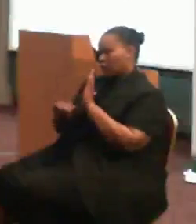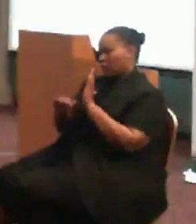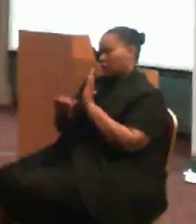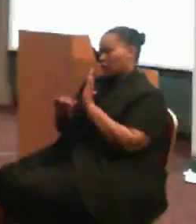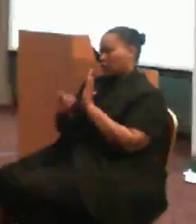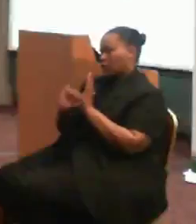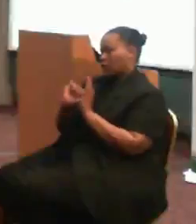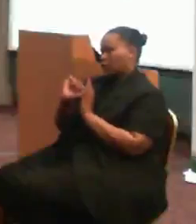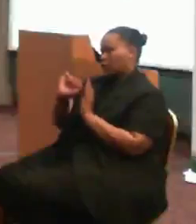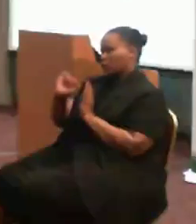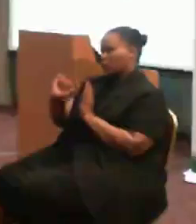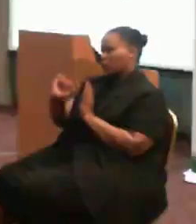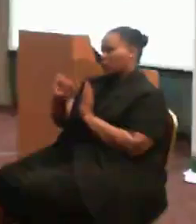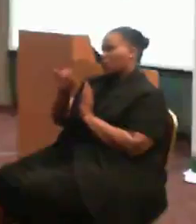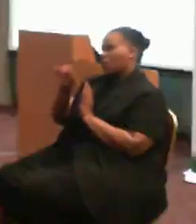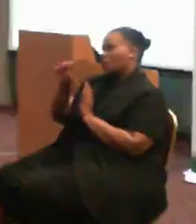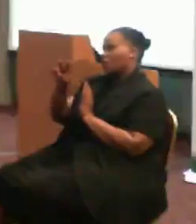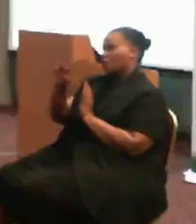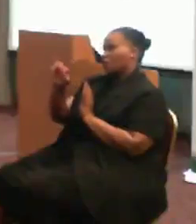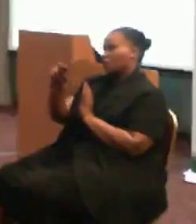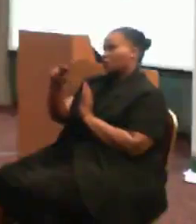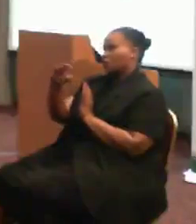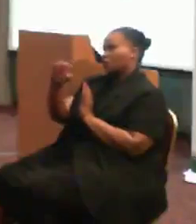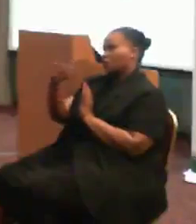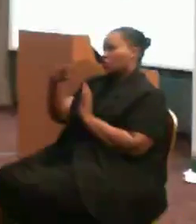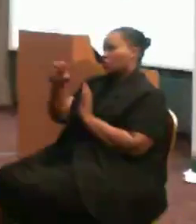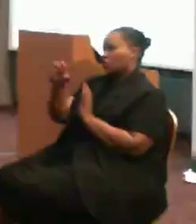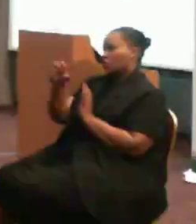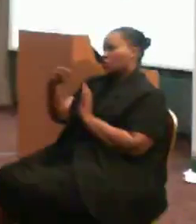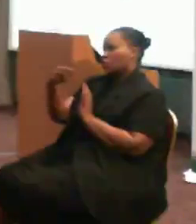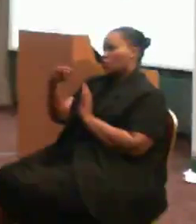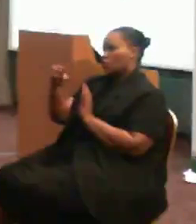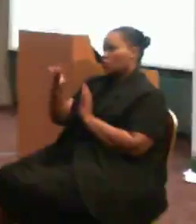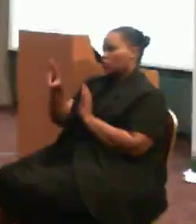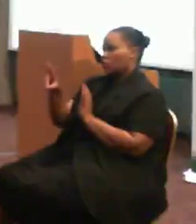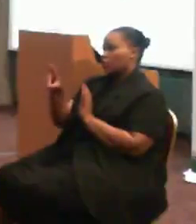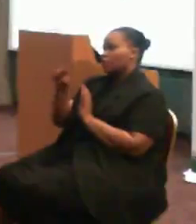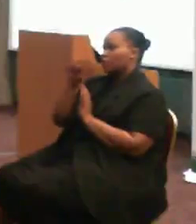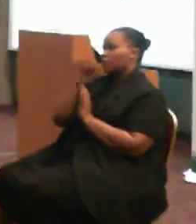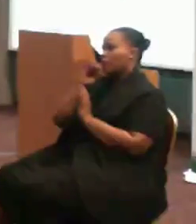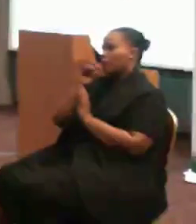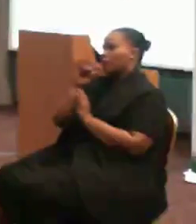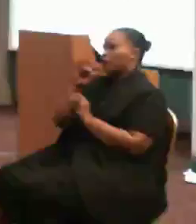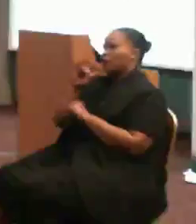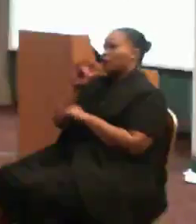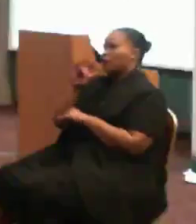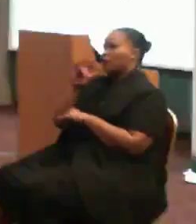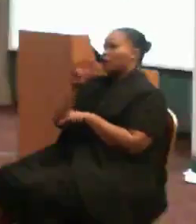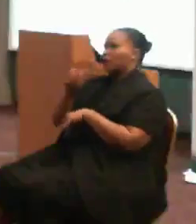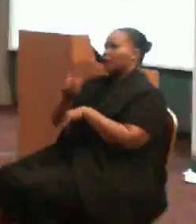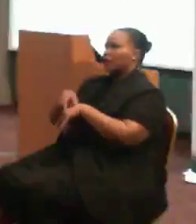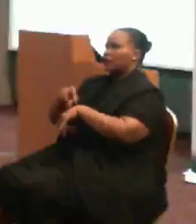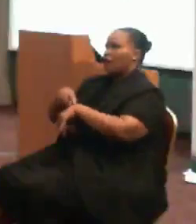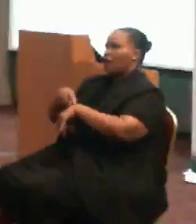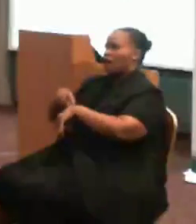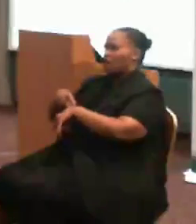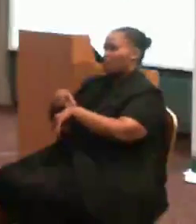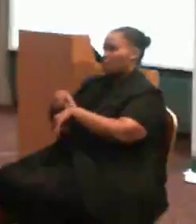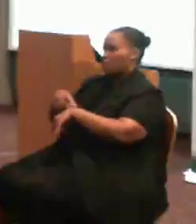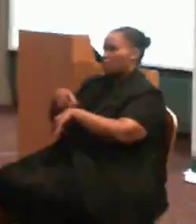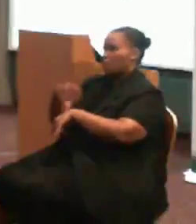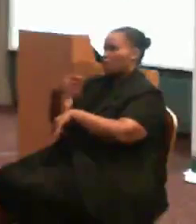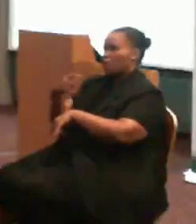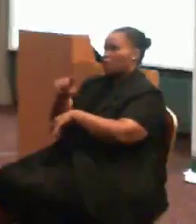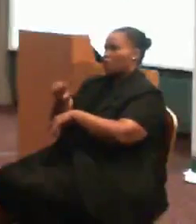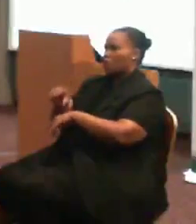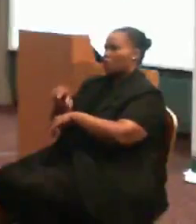Poor's, Fitch and Moody's indicate that it will take time for the group's plans to ensure longer-term business and